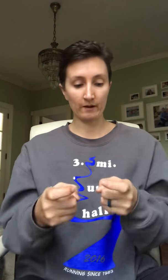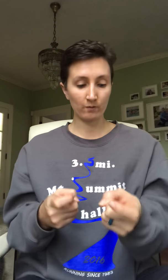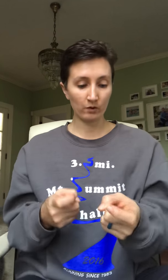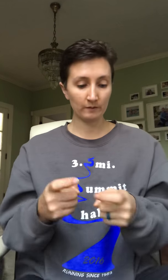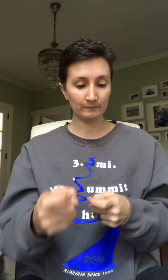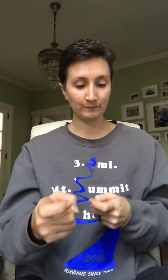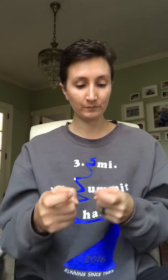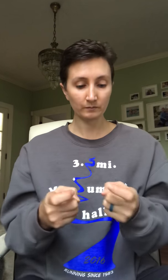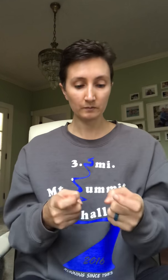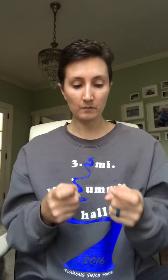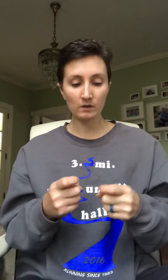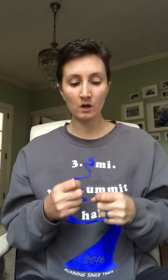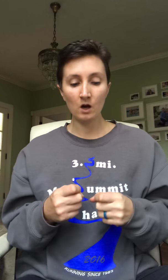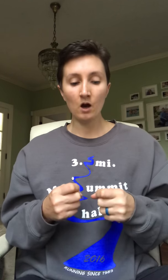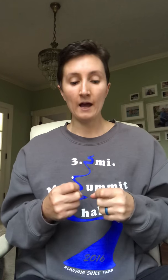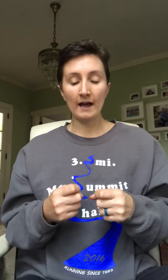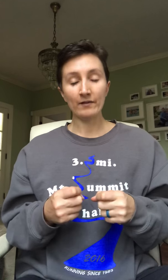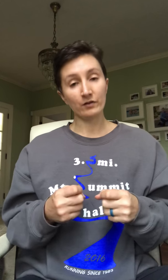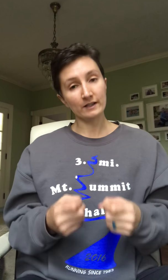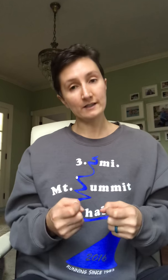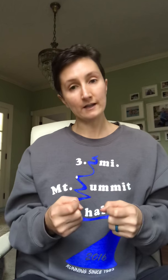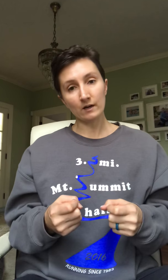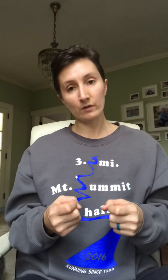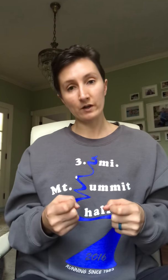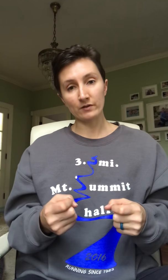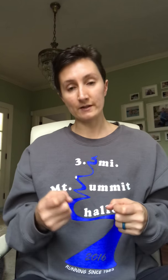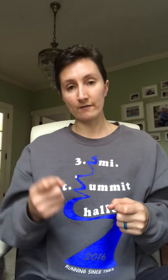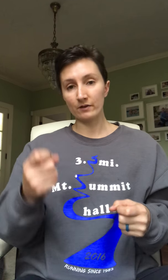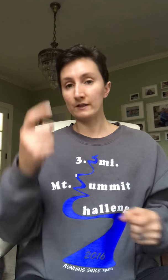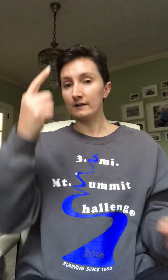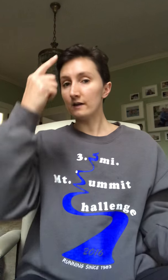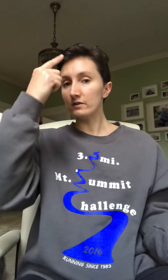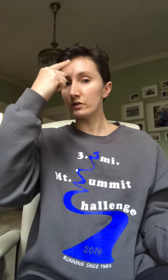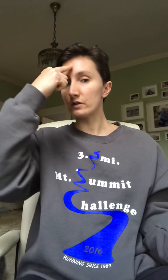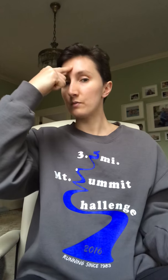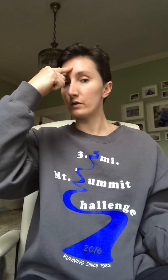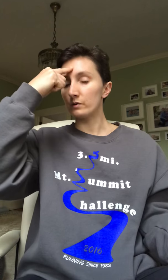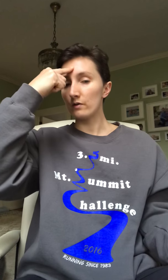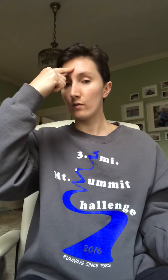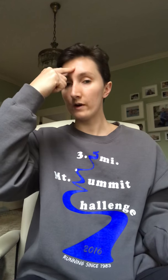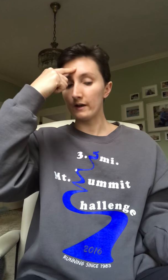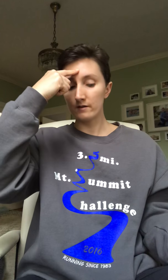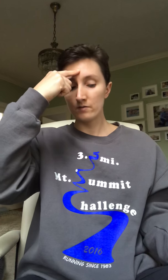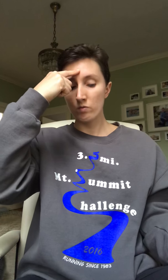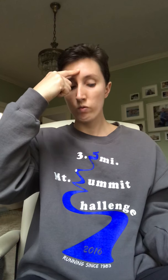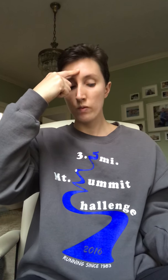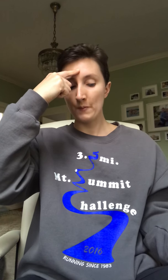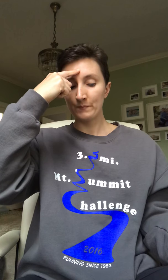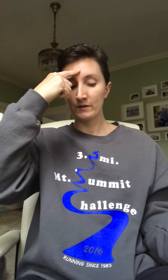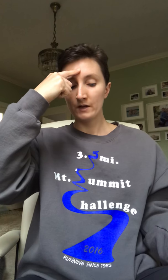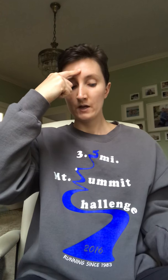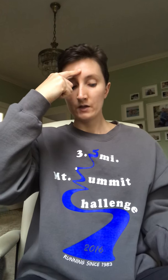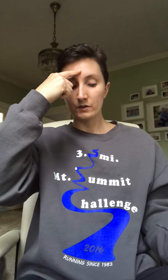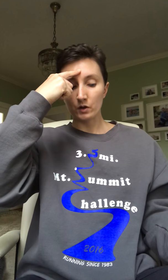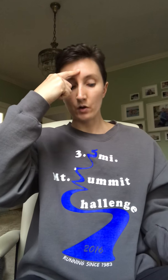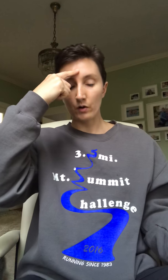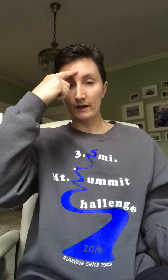forth. And for India, we know the sign for India is just to point to our forehead. So again,